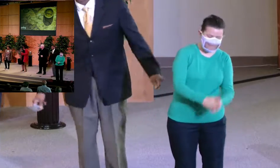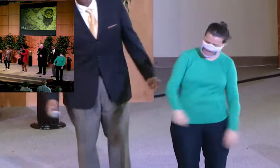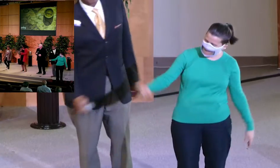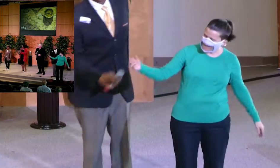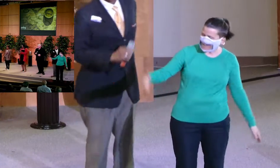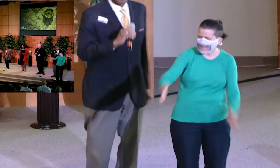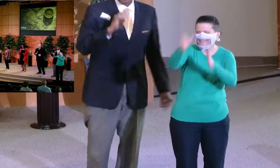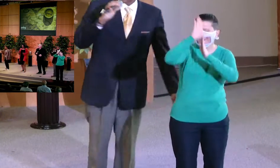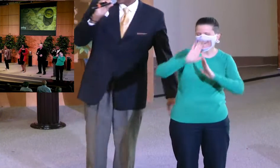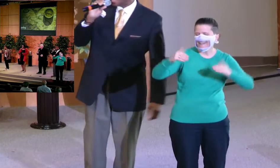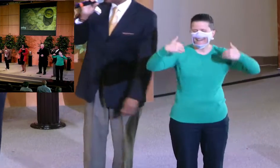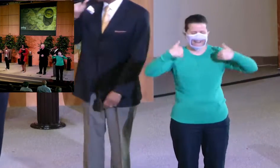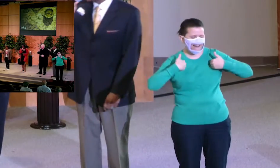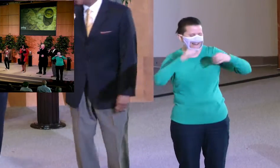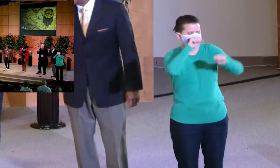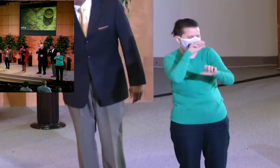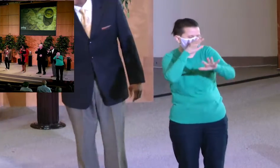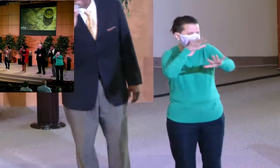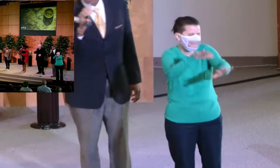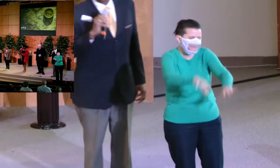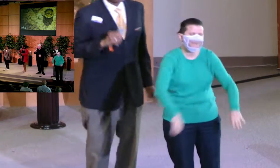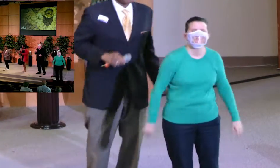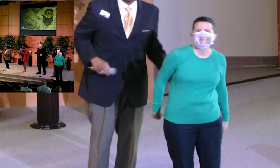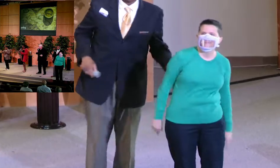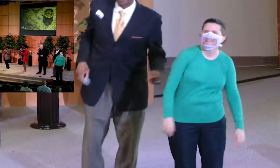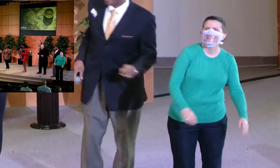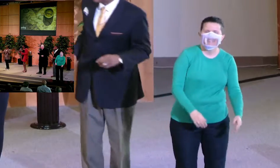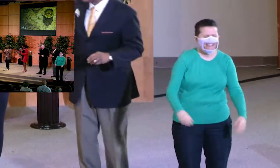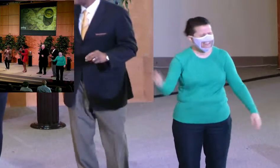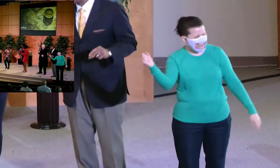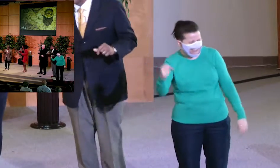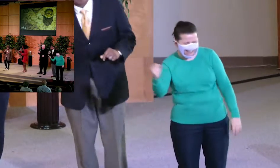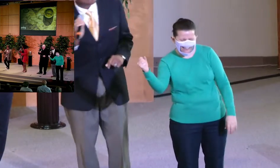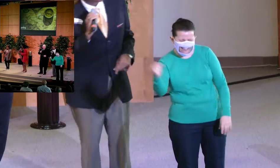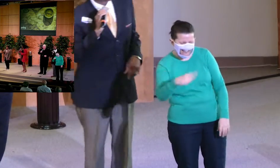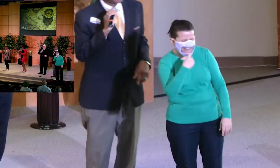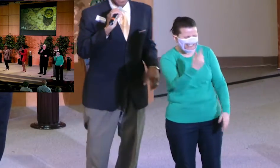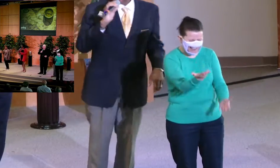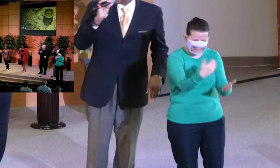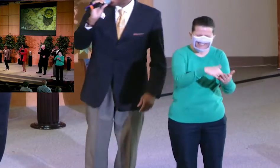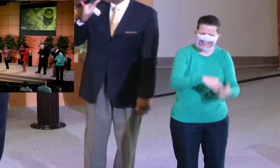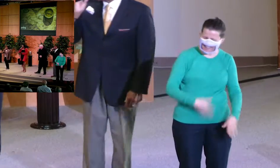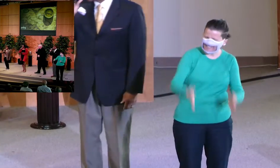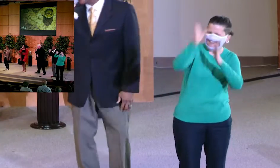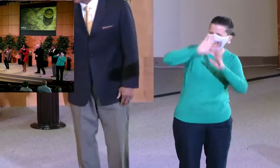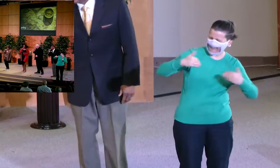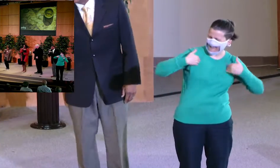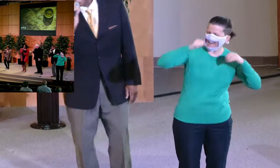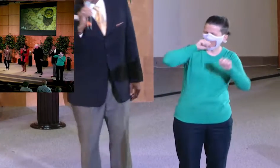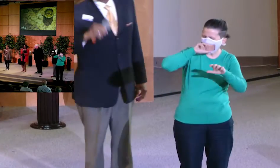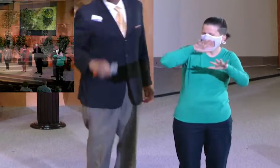yes, God's got a blessing. God's got a blessing. Say it again, I know God's got a blessing. God's got